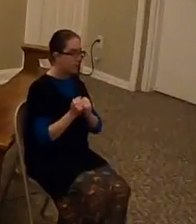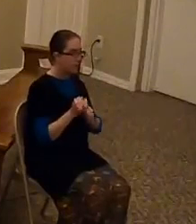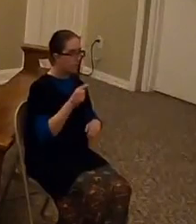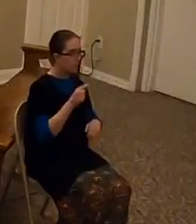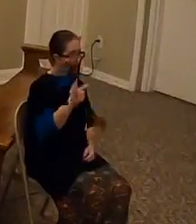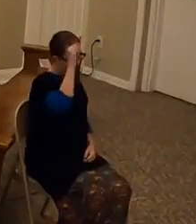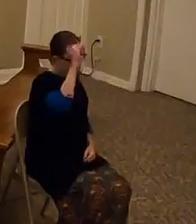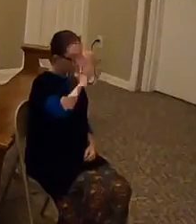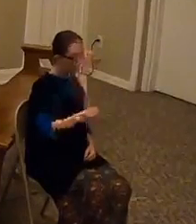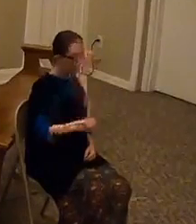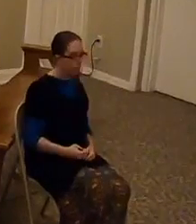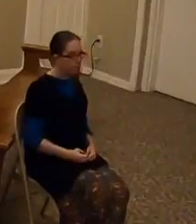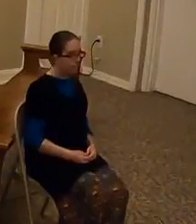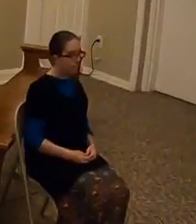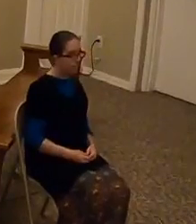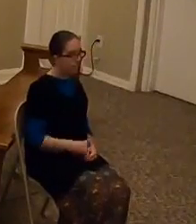him.